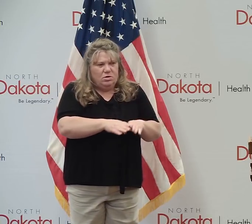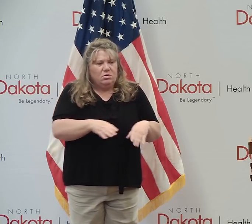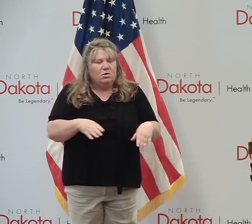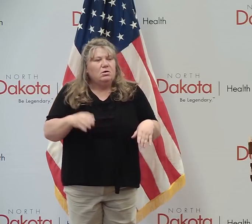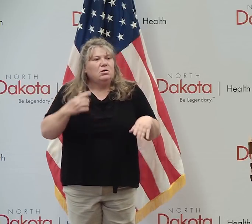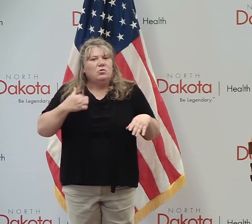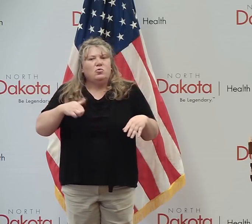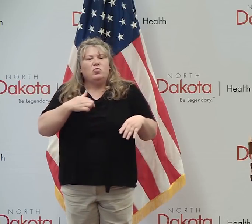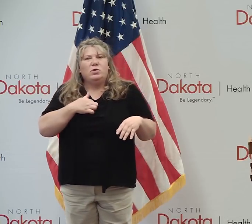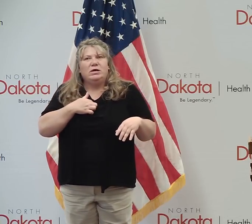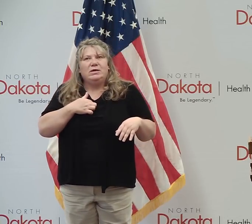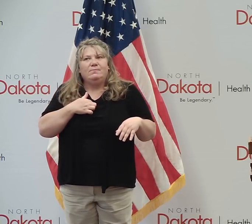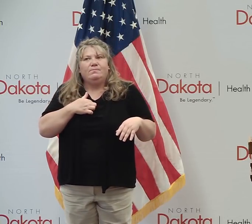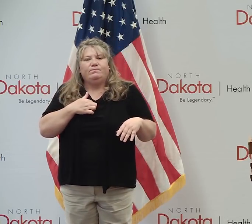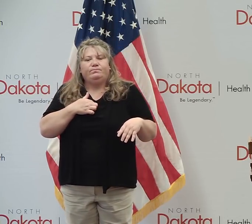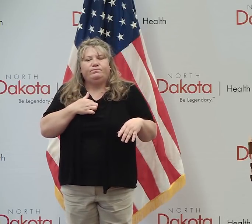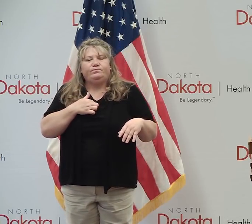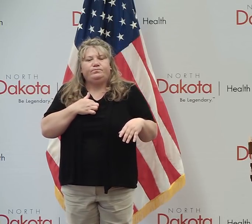And